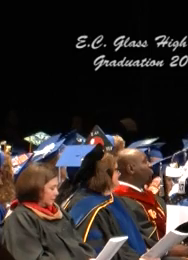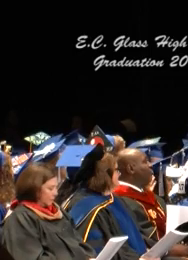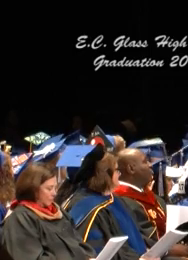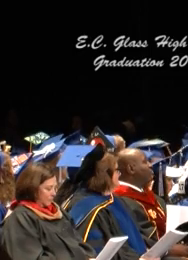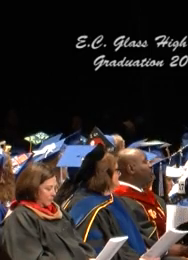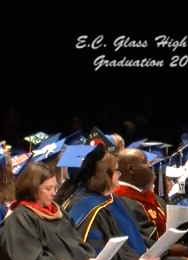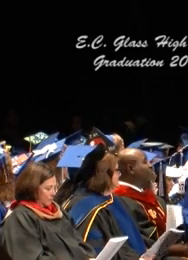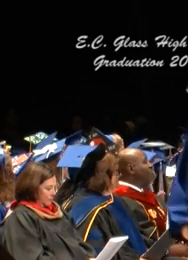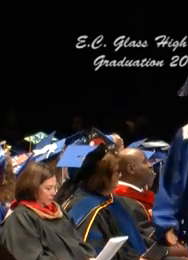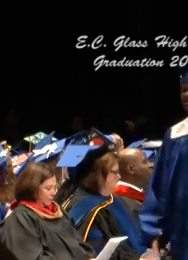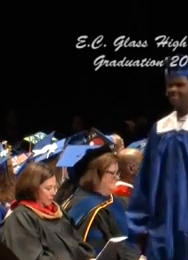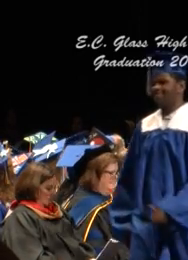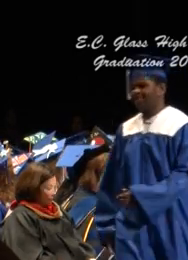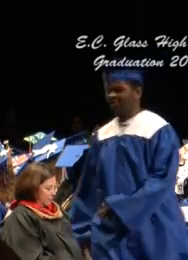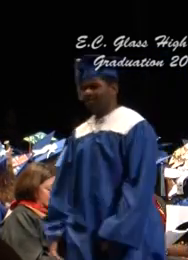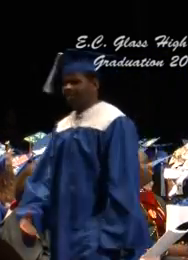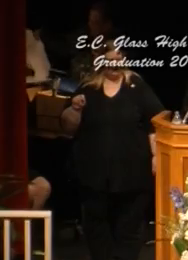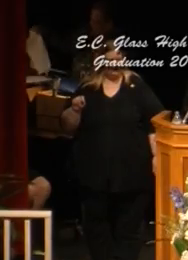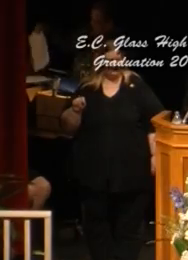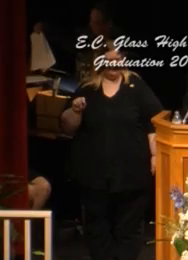Janaya Monet Hurt.